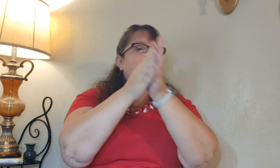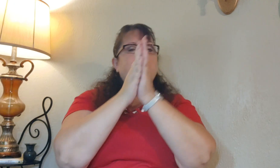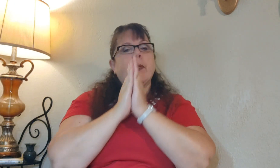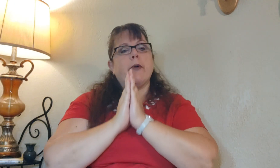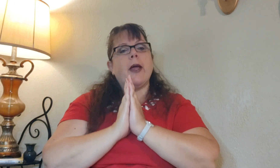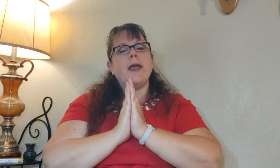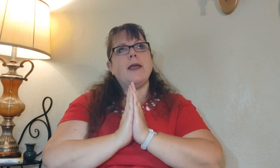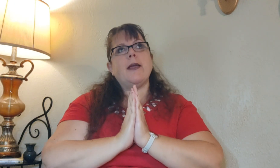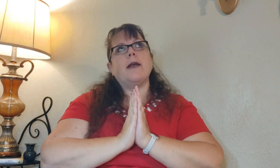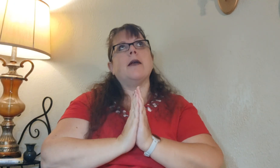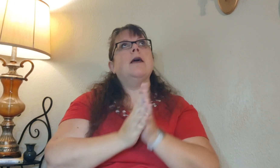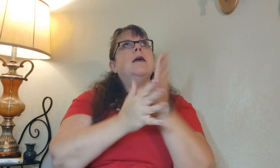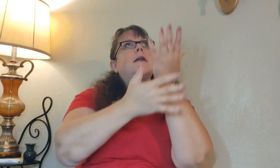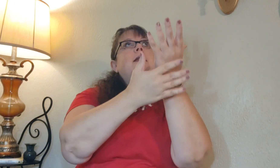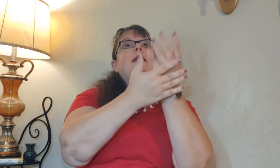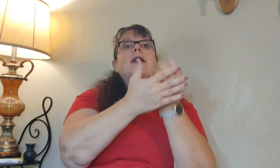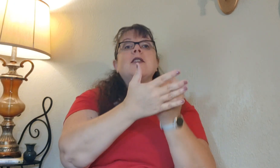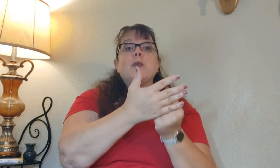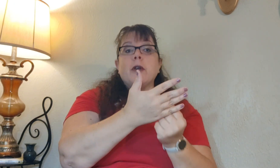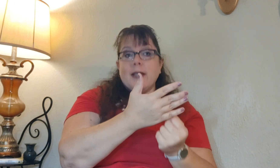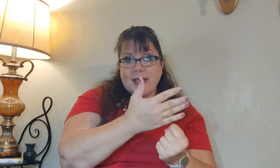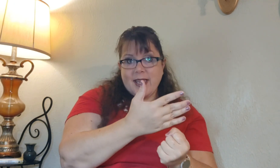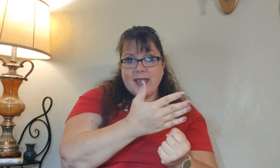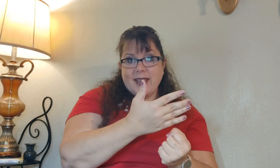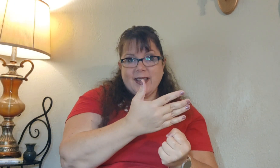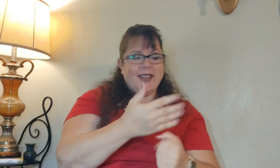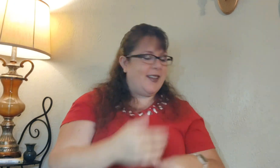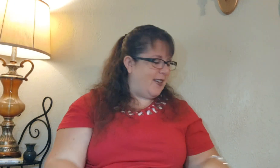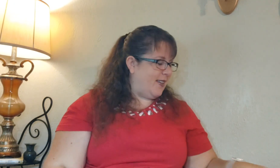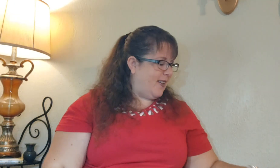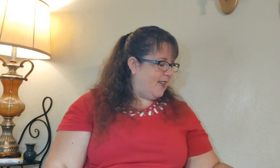You're praying desperately.